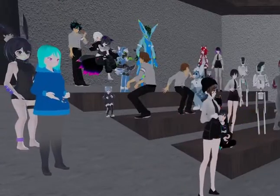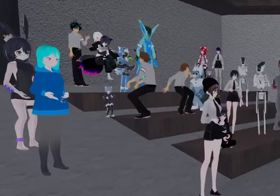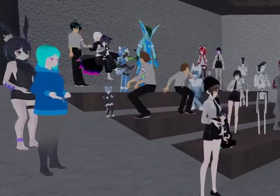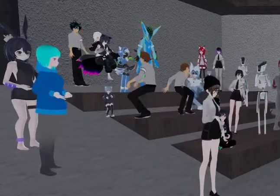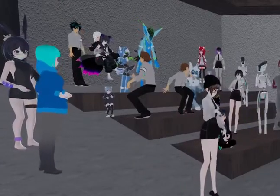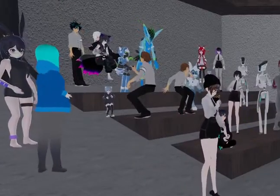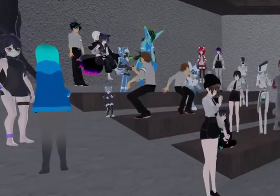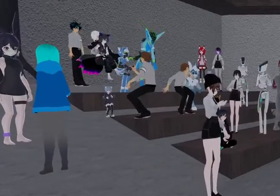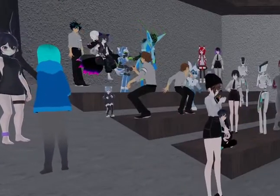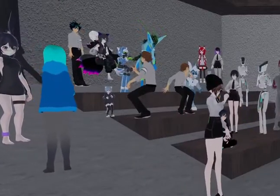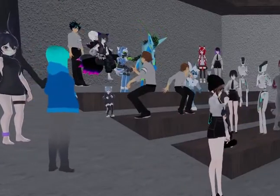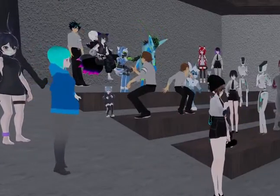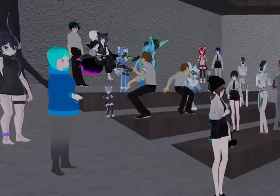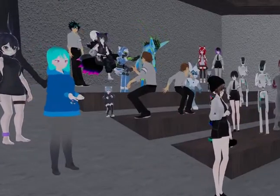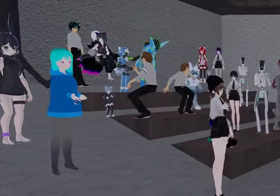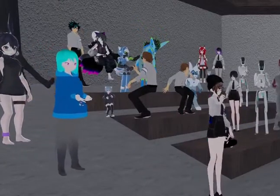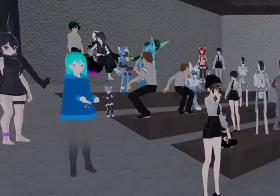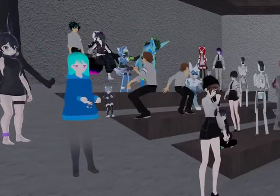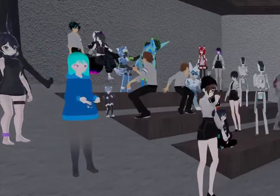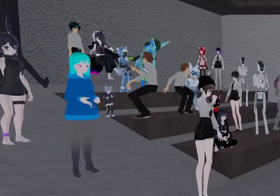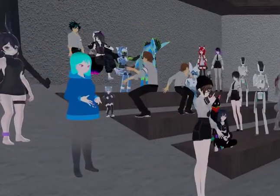Sweating like a dog. Okay.